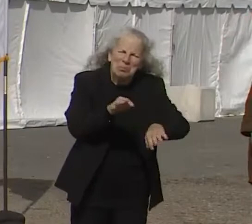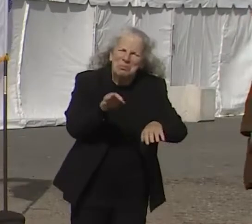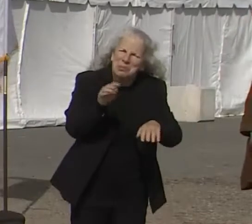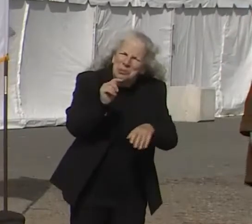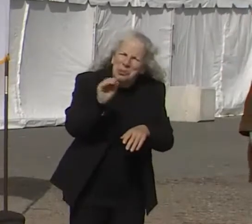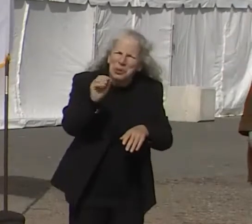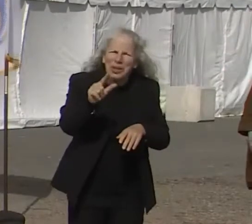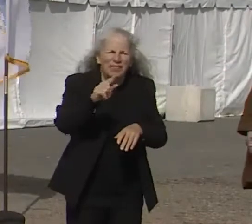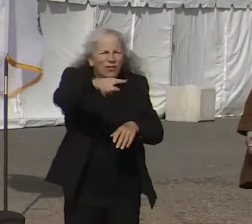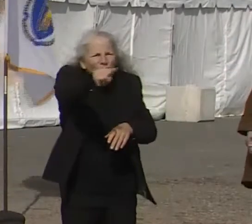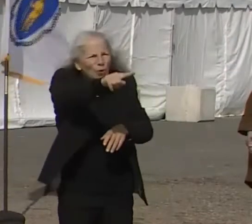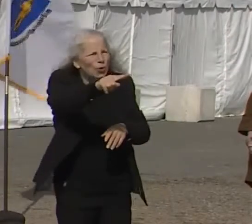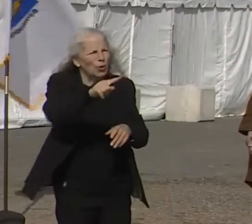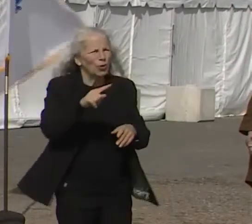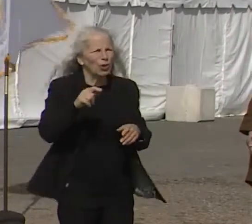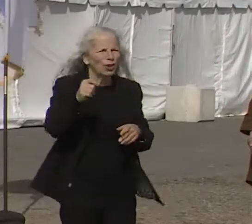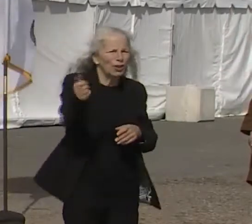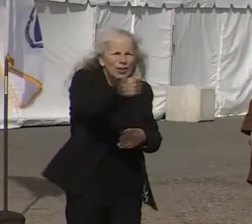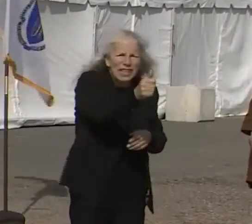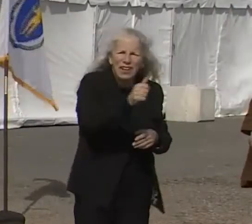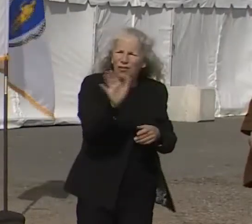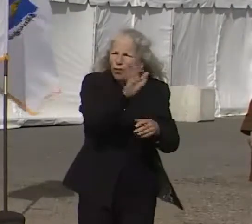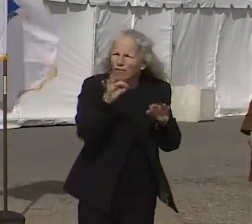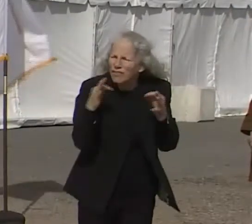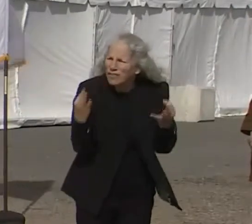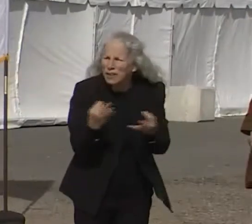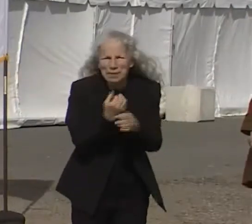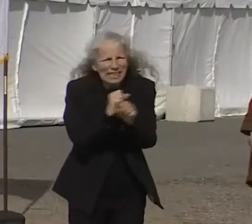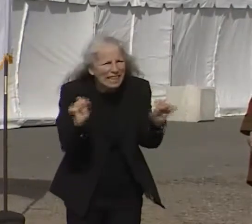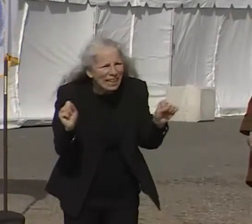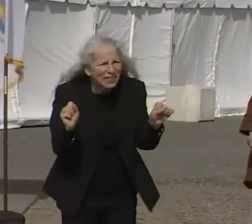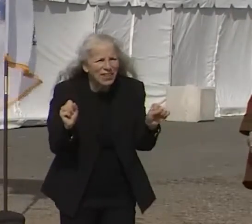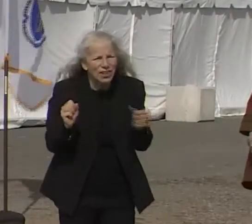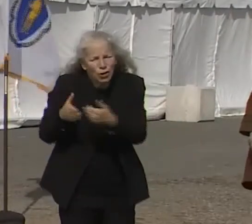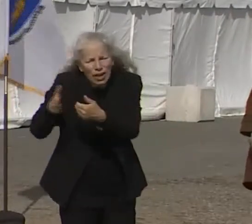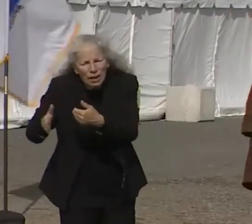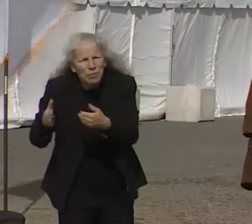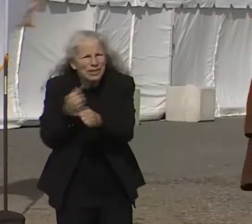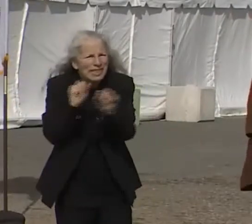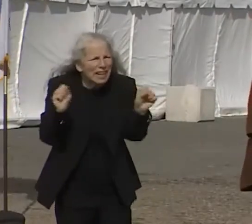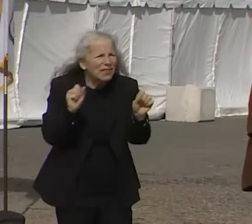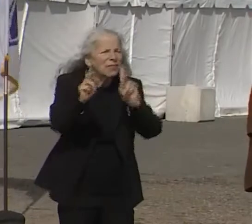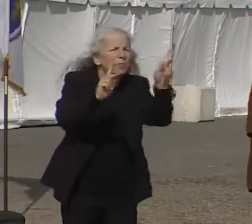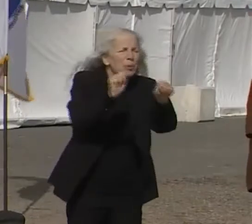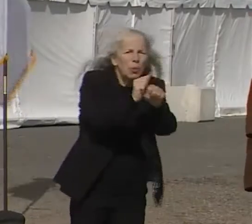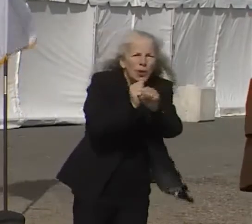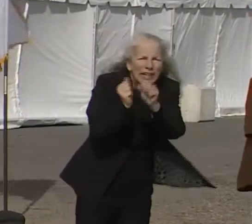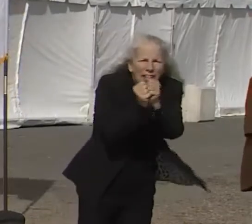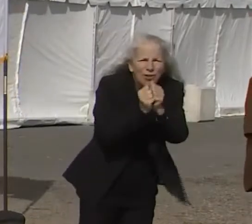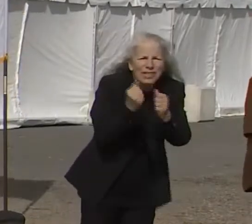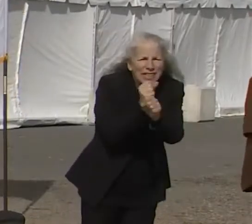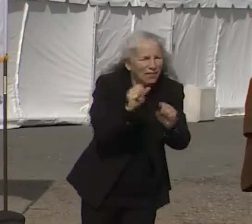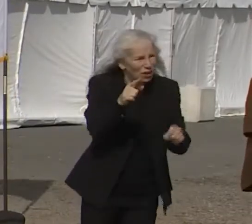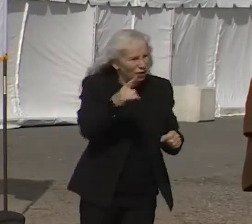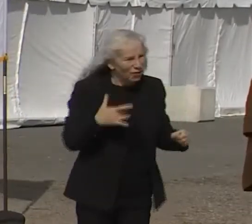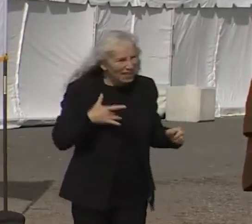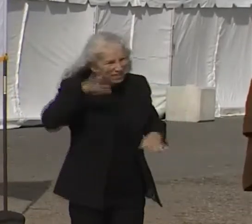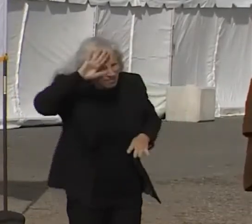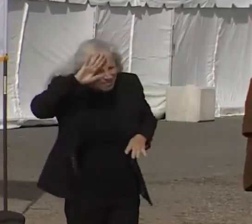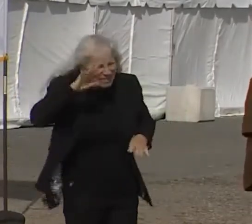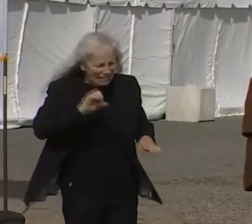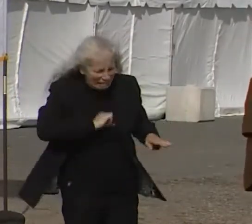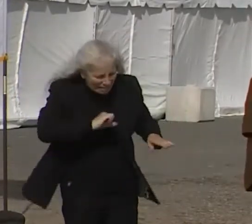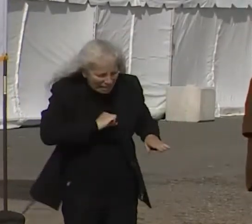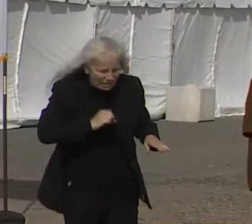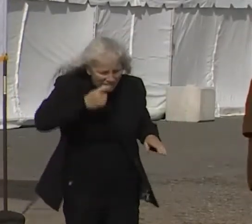your family, your friends, your neighbors, your colleagues safe. If you feel sick, you should get tested. If you've had close contact